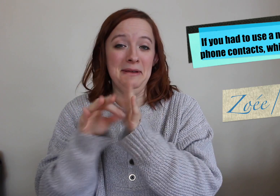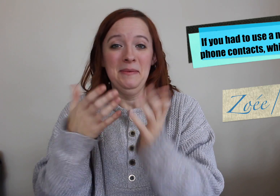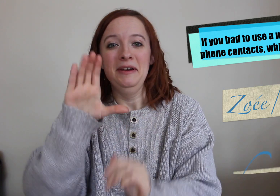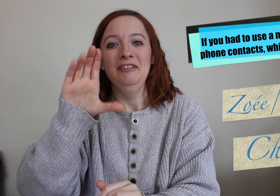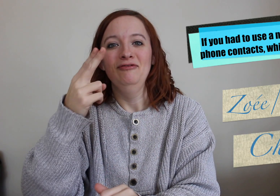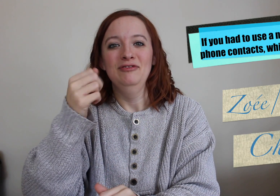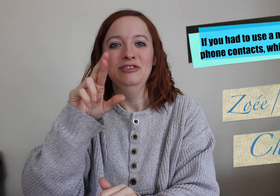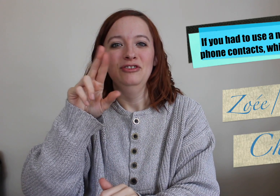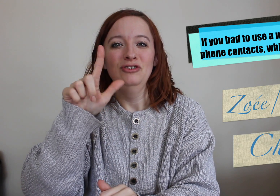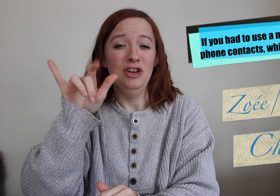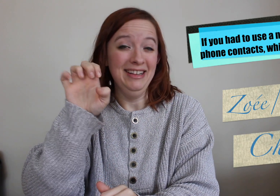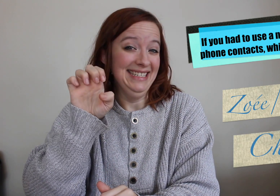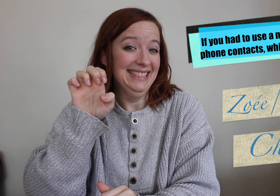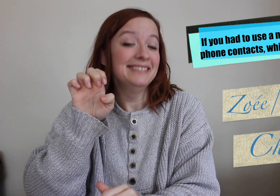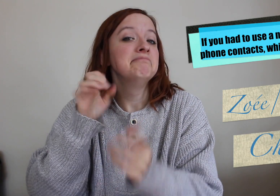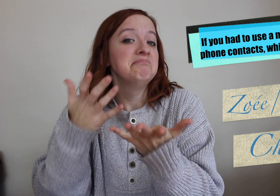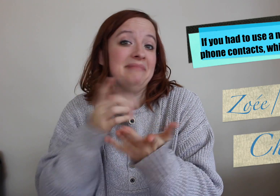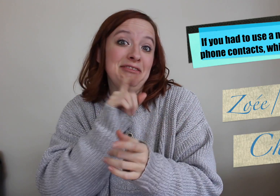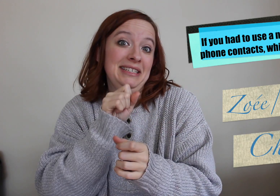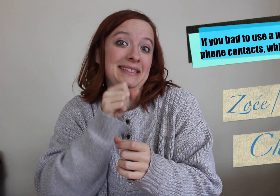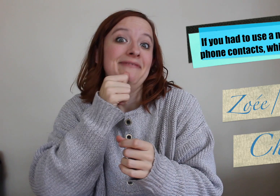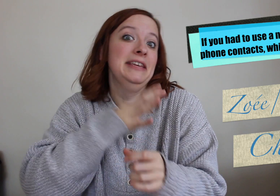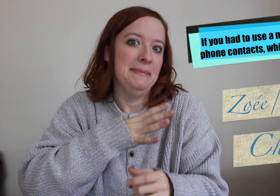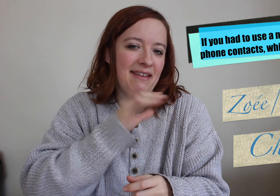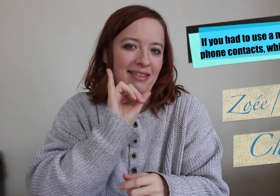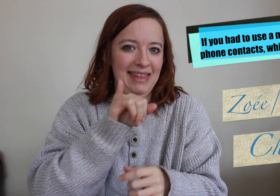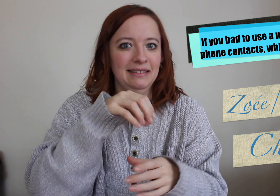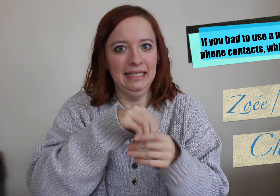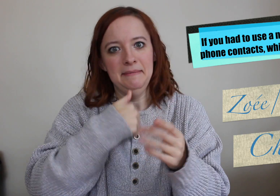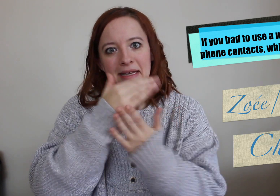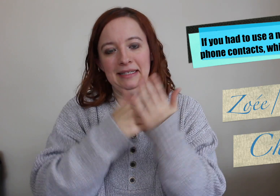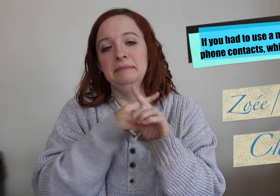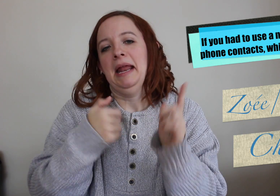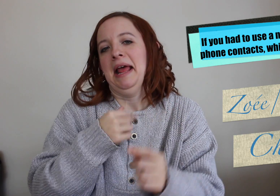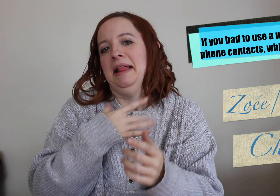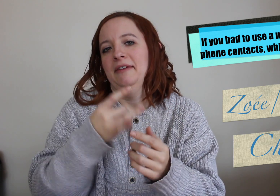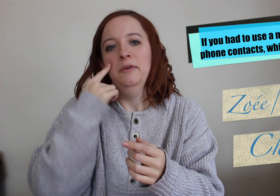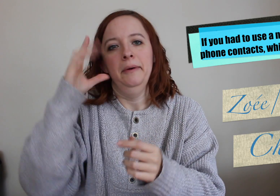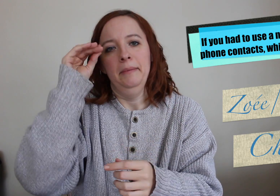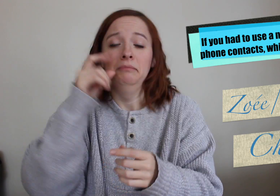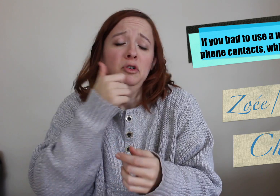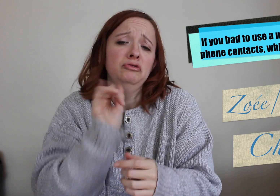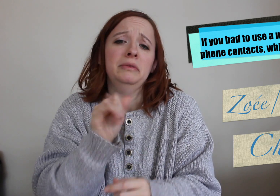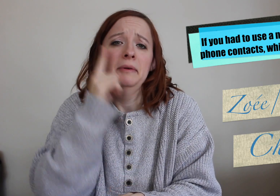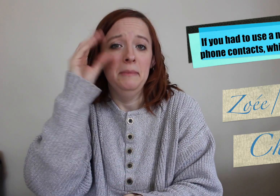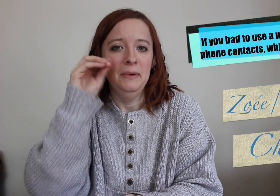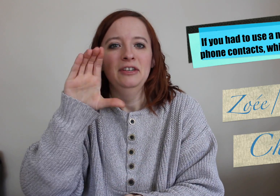But anyways, first I picked Charlie, which is actually a female in my contact list, but I like that for a boy and a girl too.